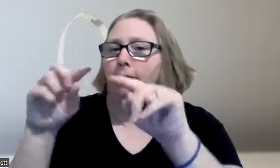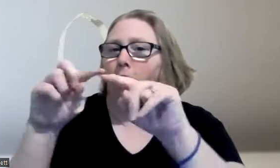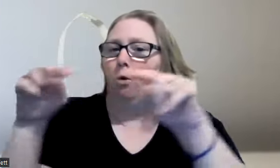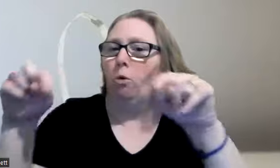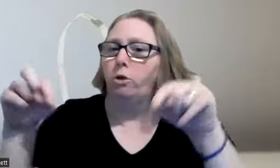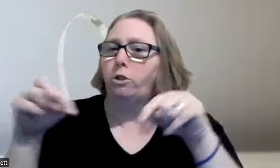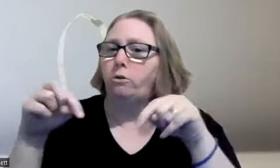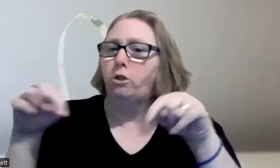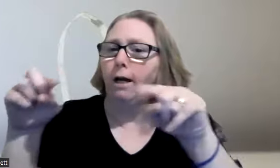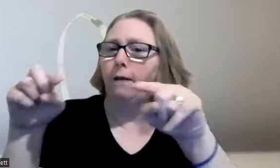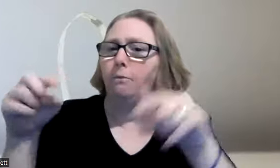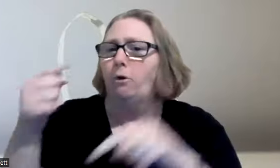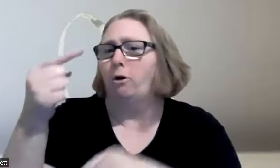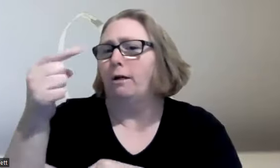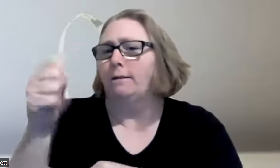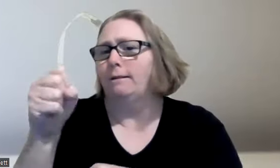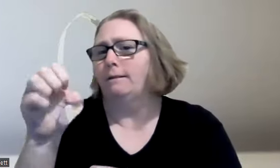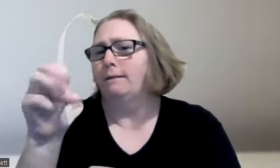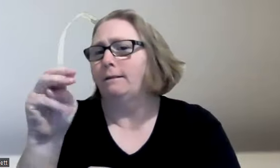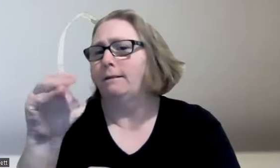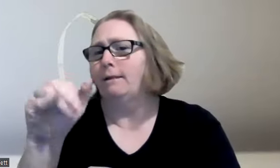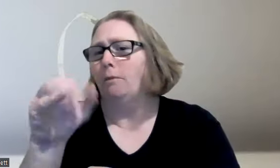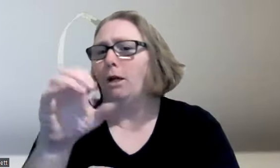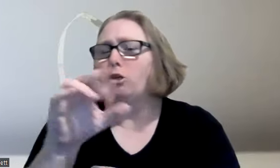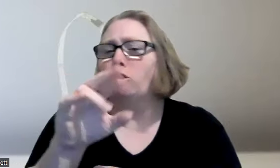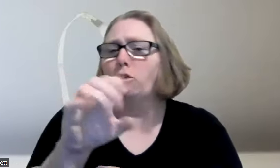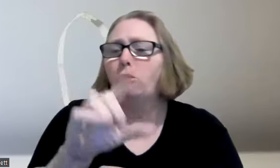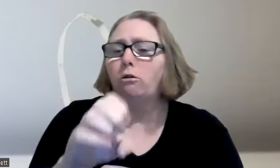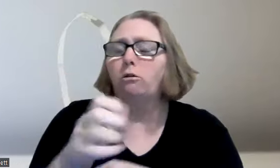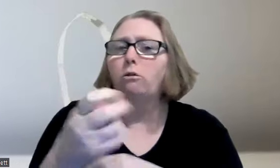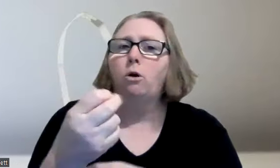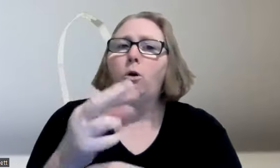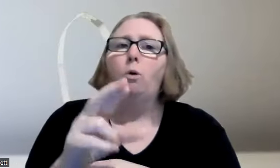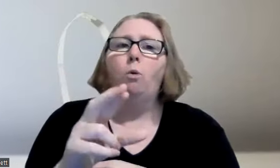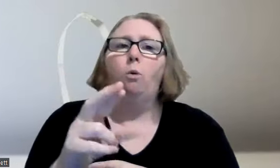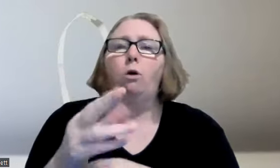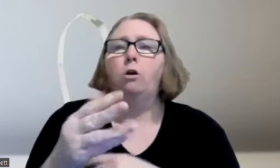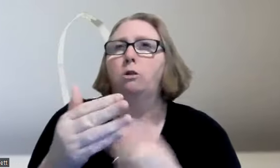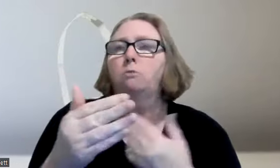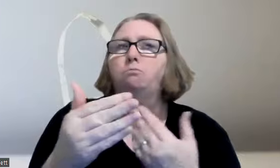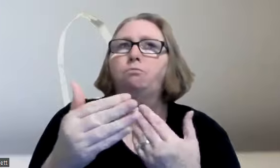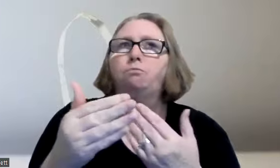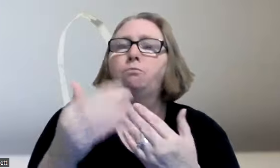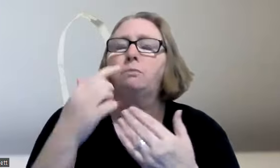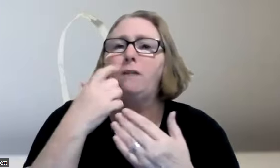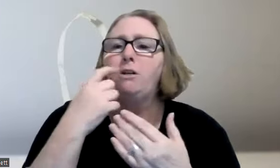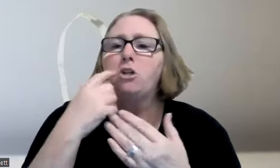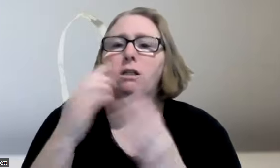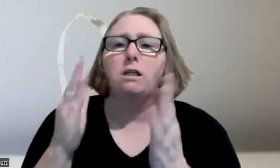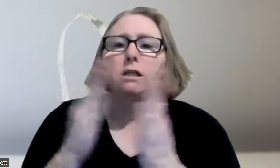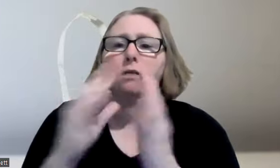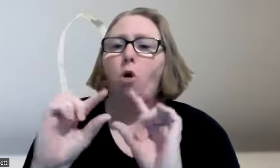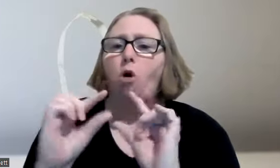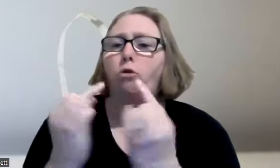a horseshoe shape or a semicircle, or even just a small